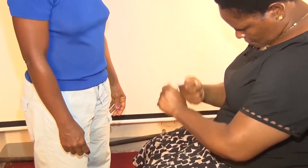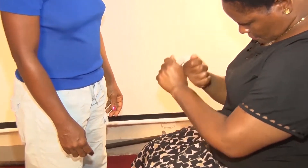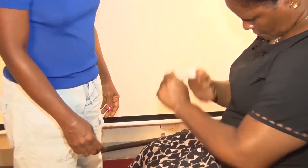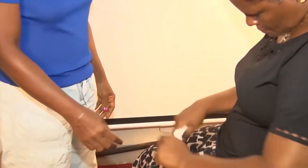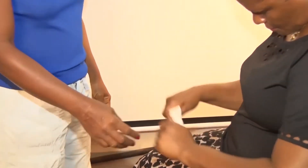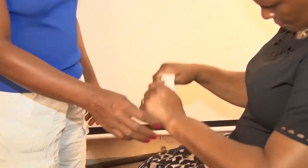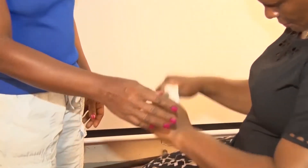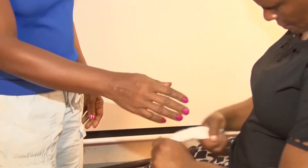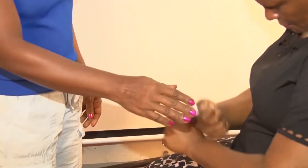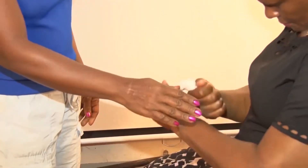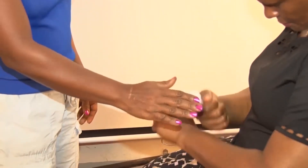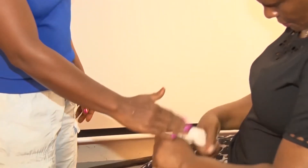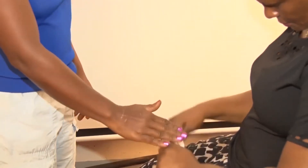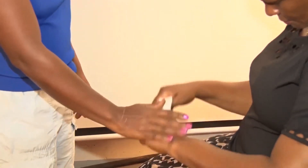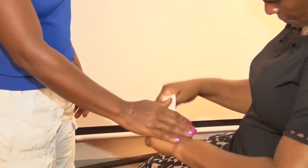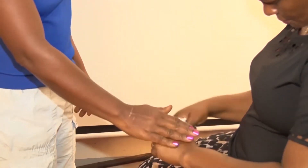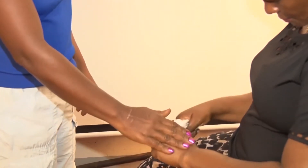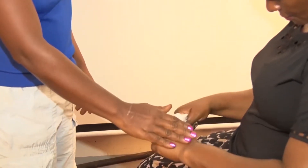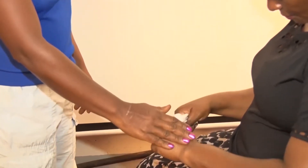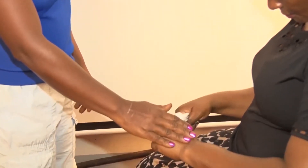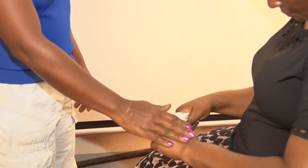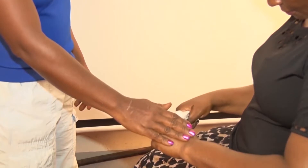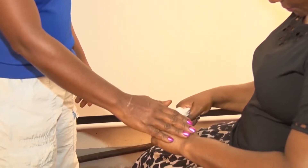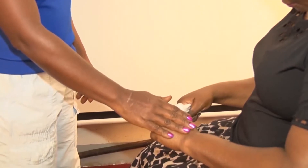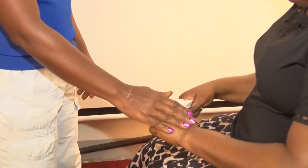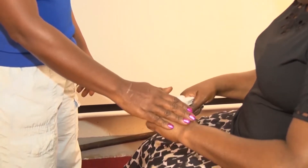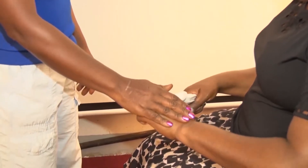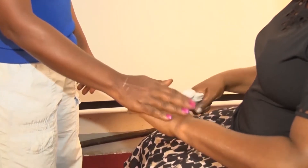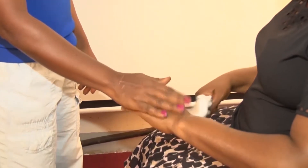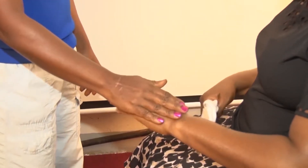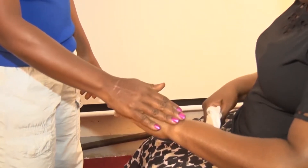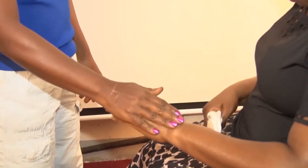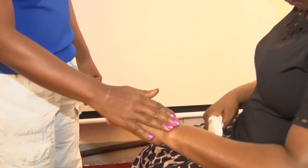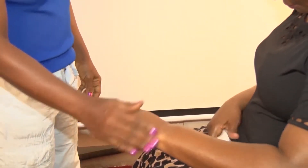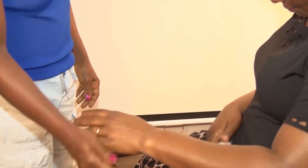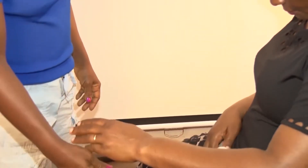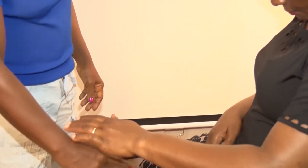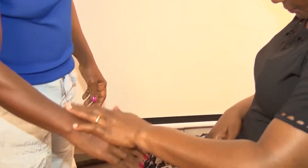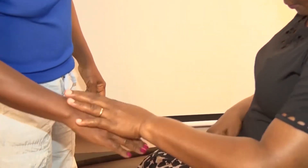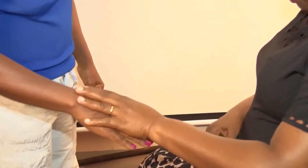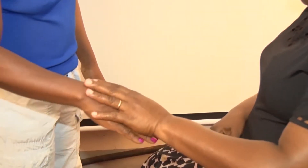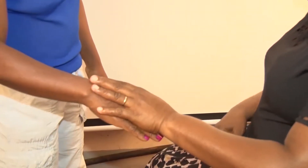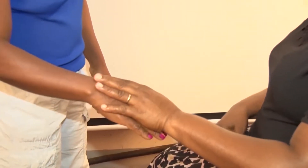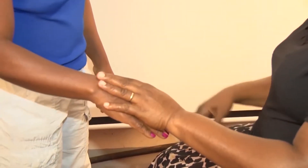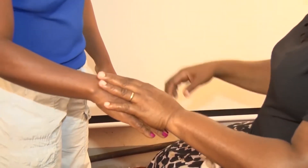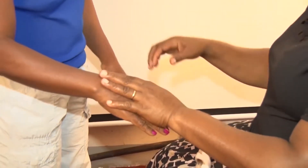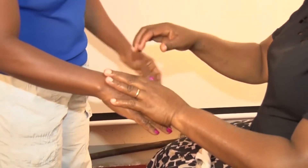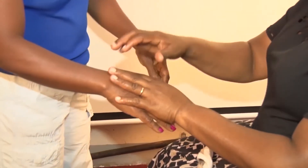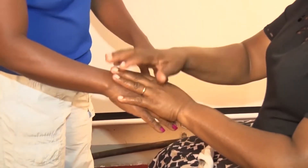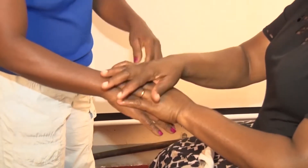hand. When they are interested in communicating back to you, they will raise their hand like this, meaning